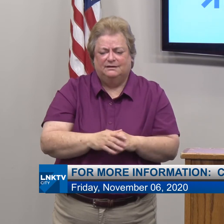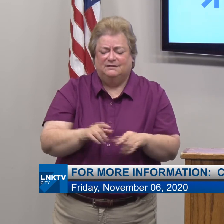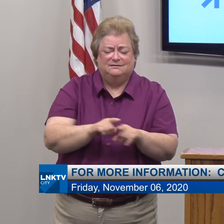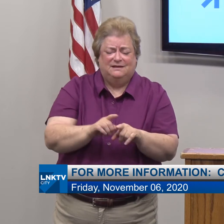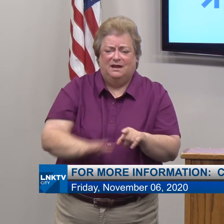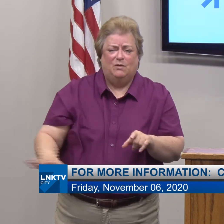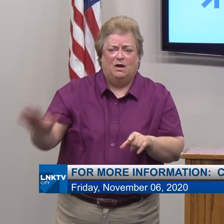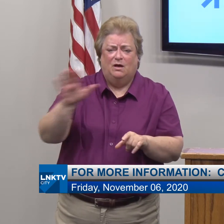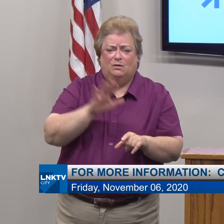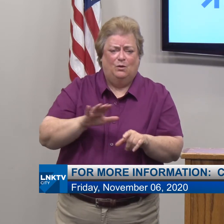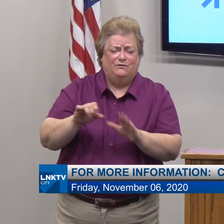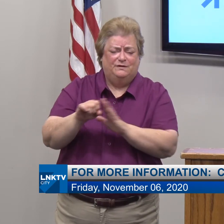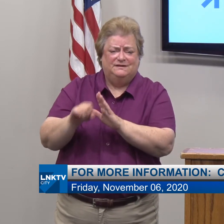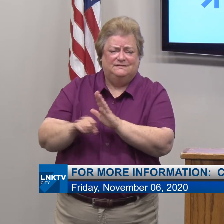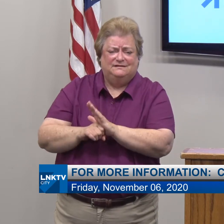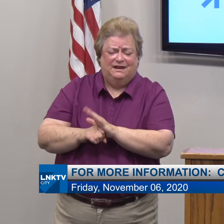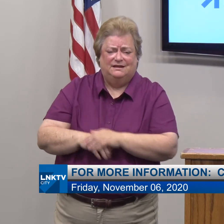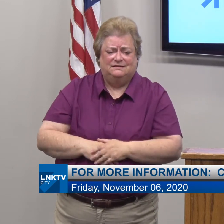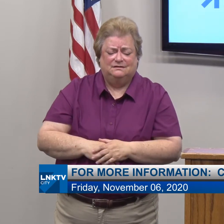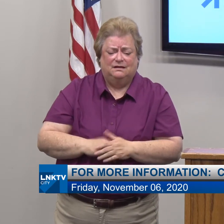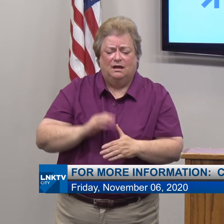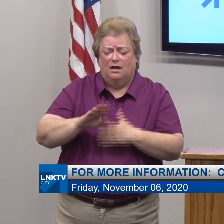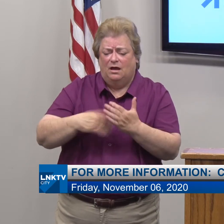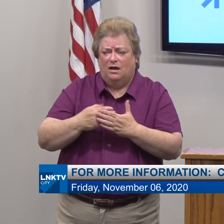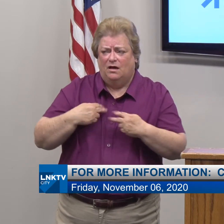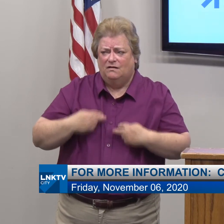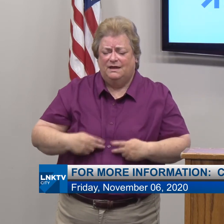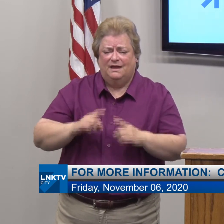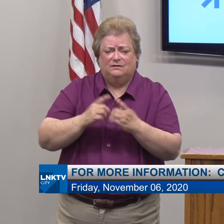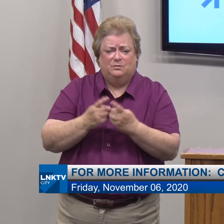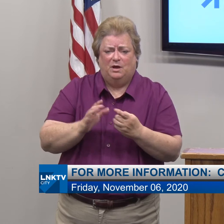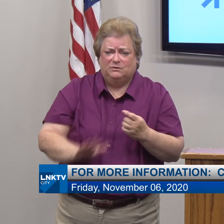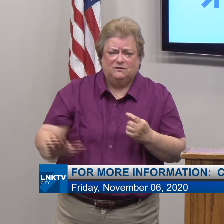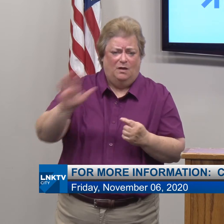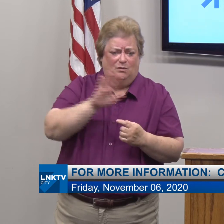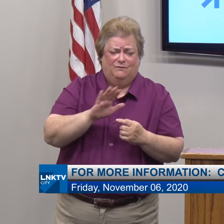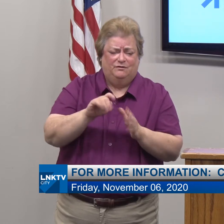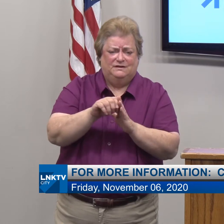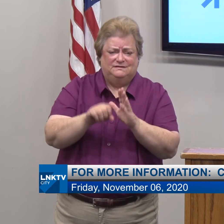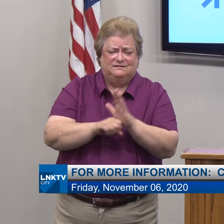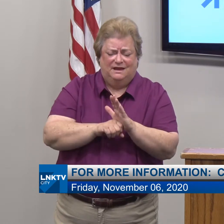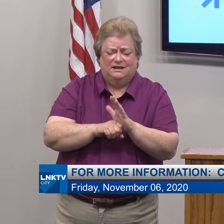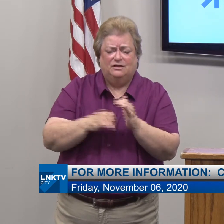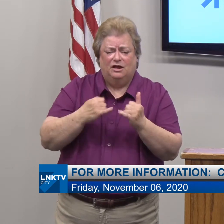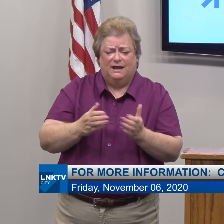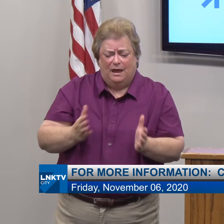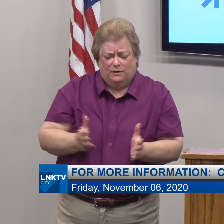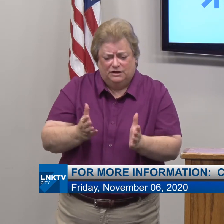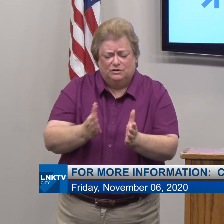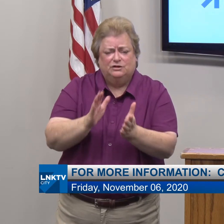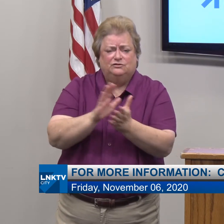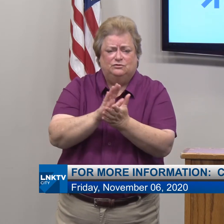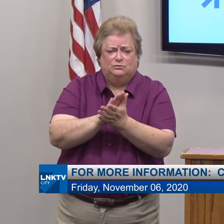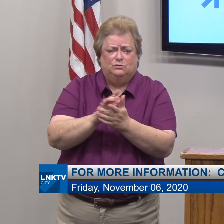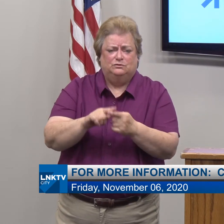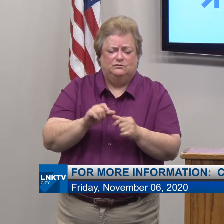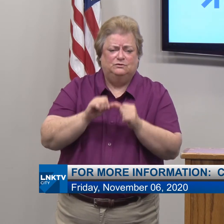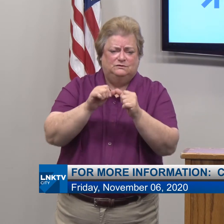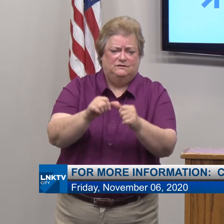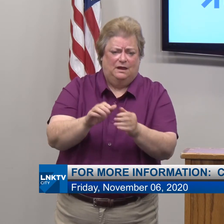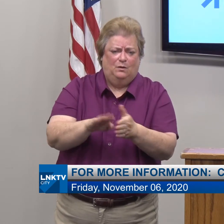state. And all of our health departments across the state are encouraging schools to remain